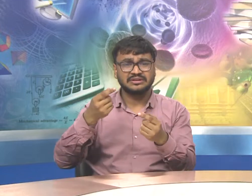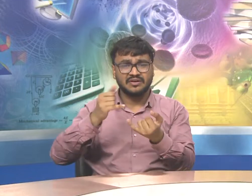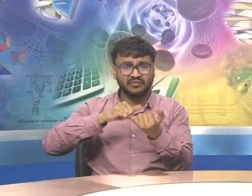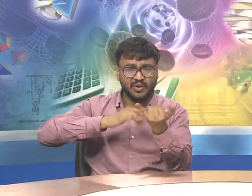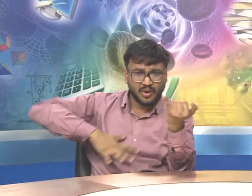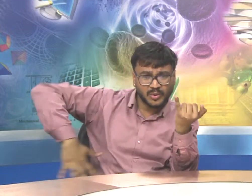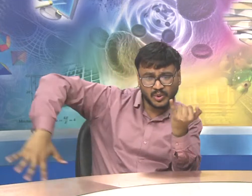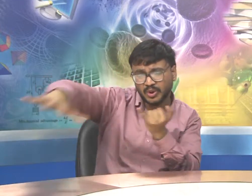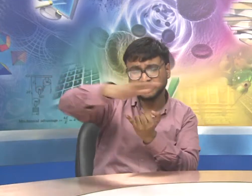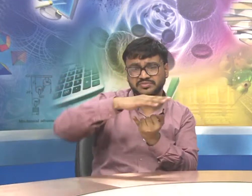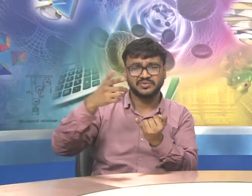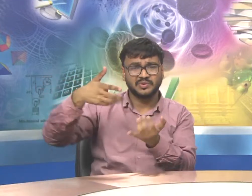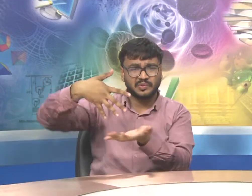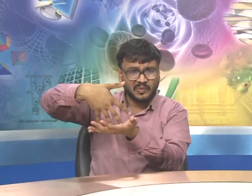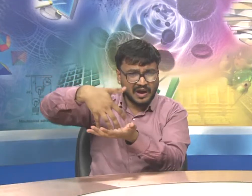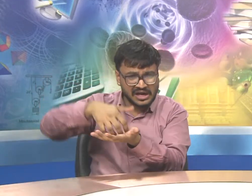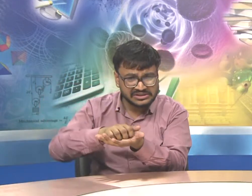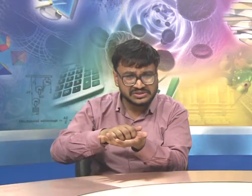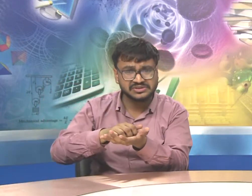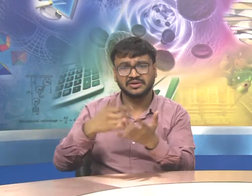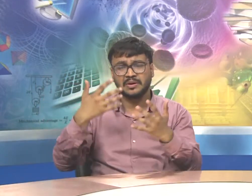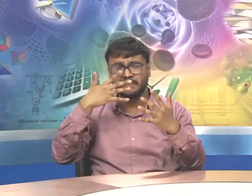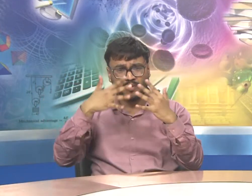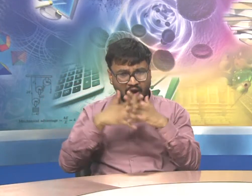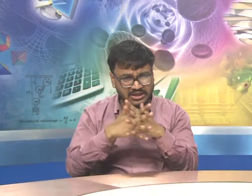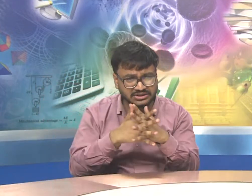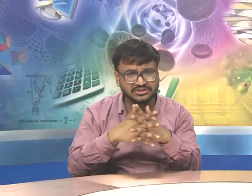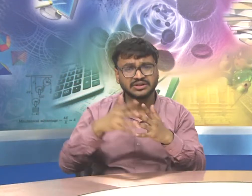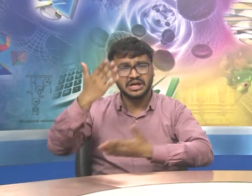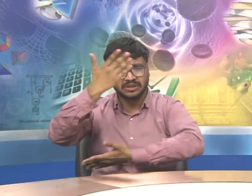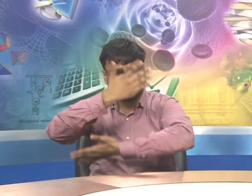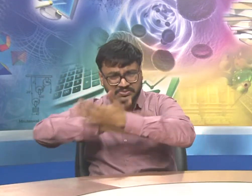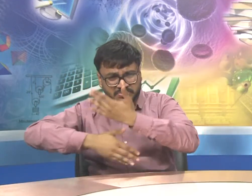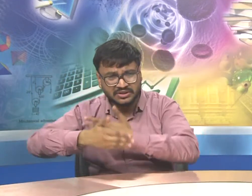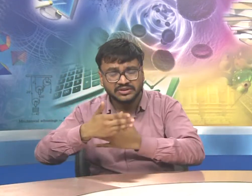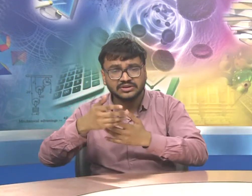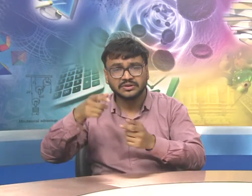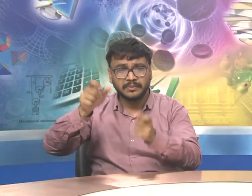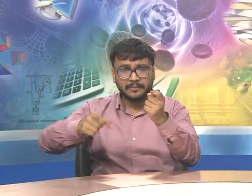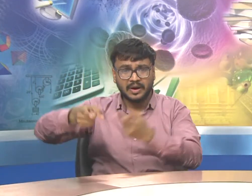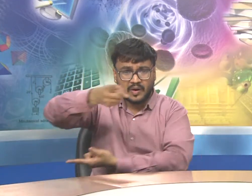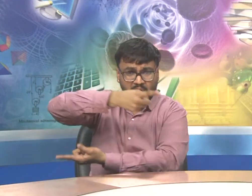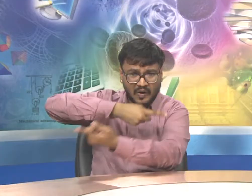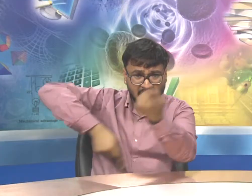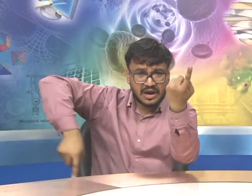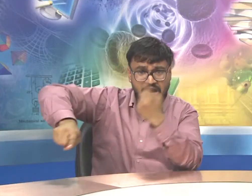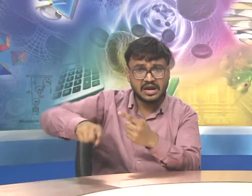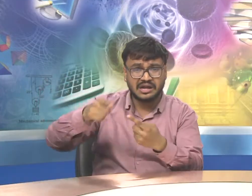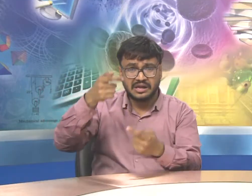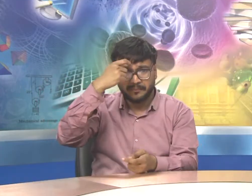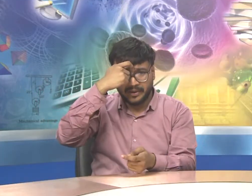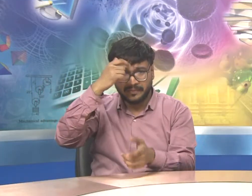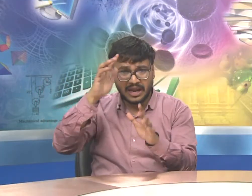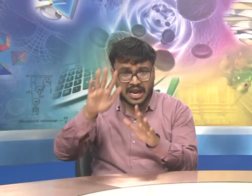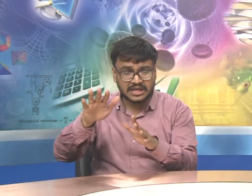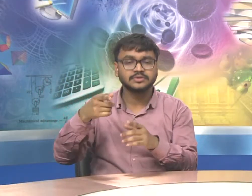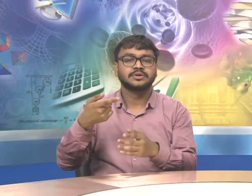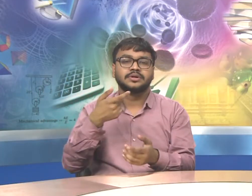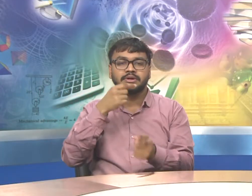PIL is important because justice is now easily available to the poor and weaker sections